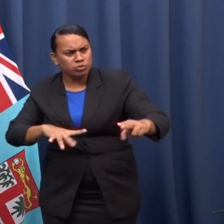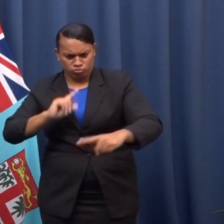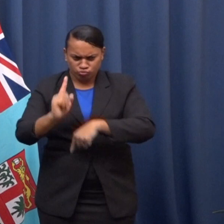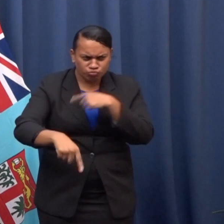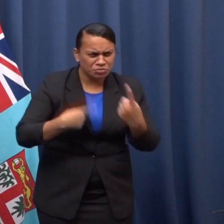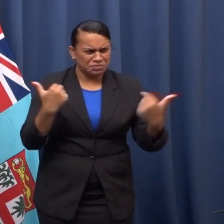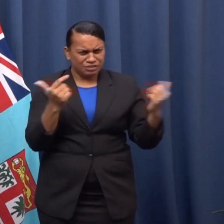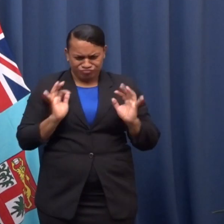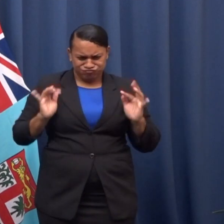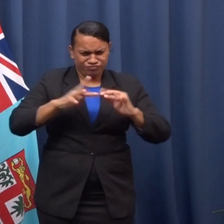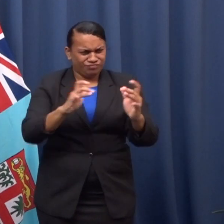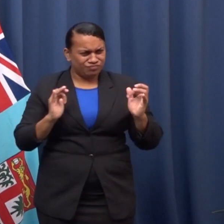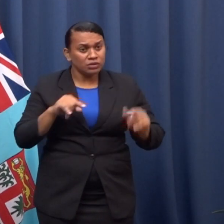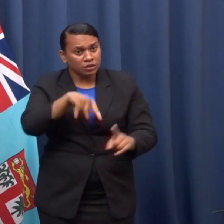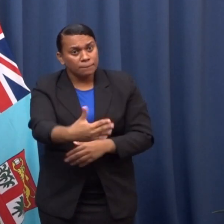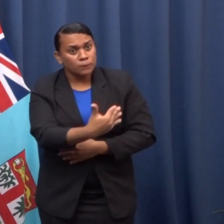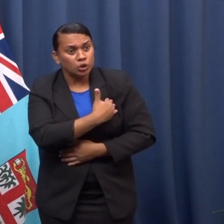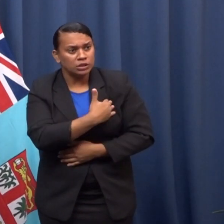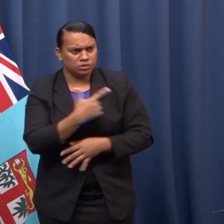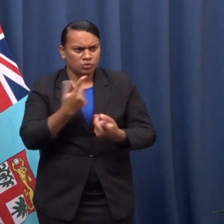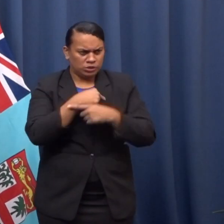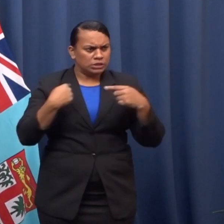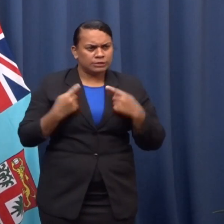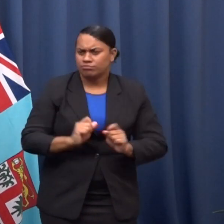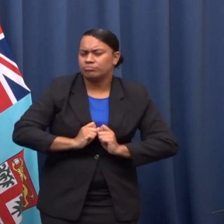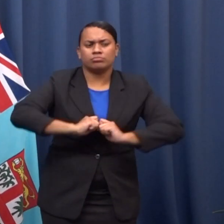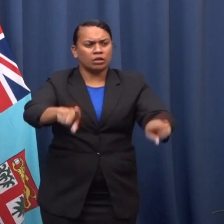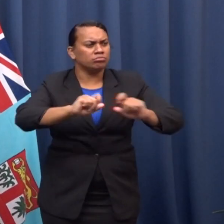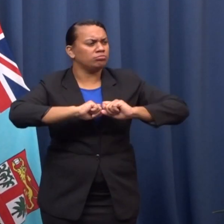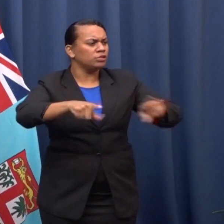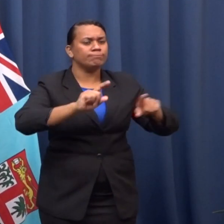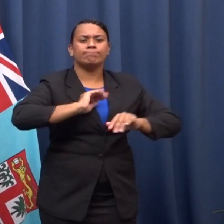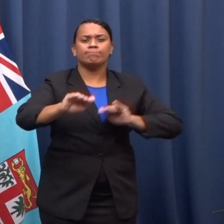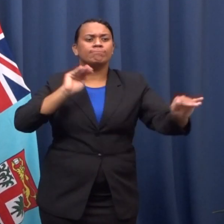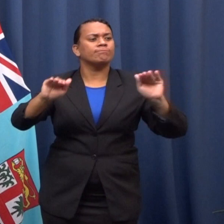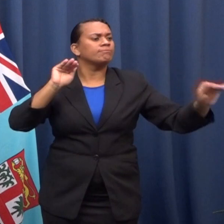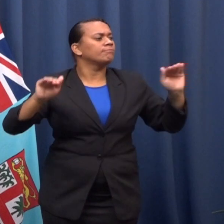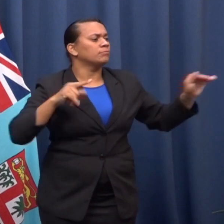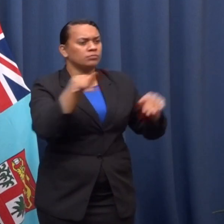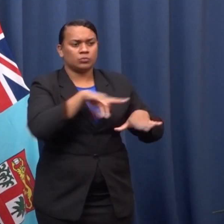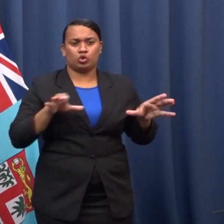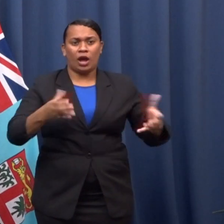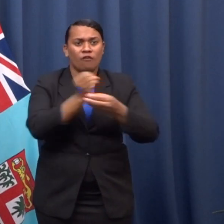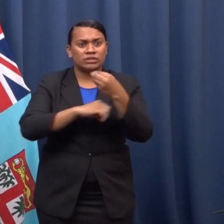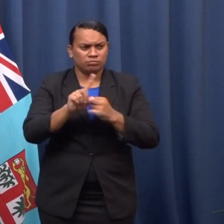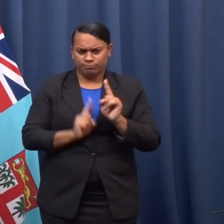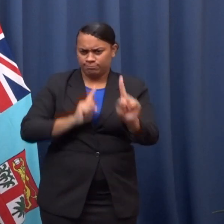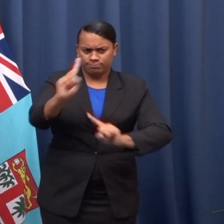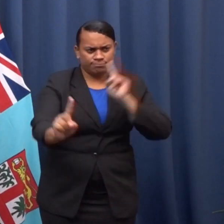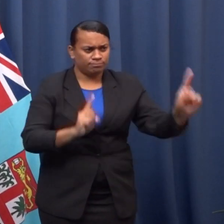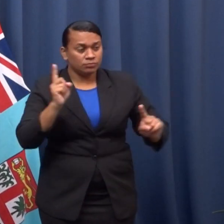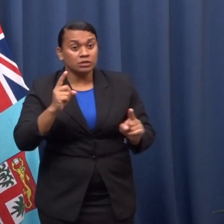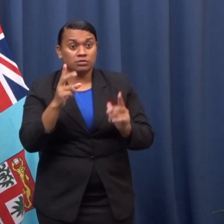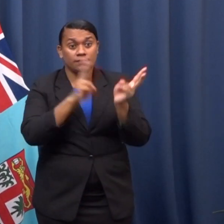And as of this morning, we've sent out some of our officers into those villages to talk to the Turanganikoros and